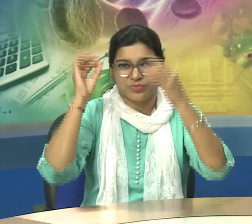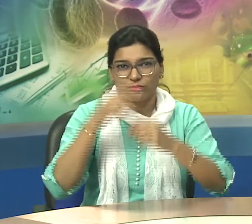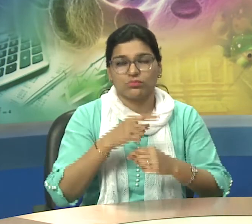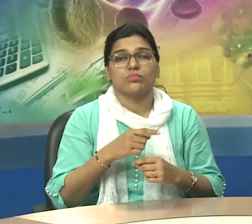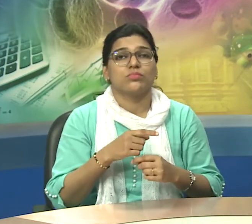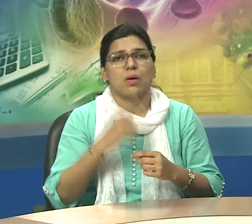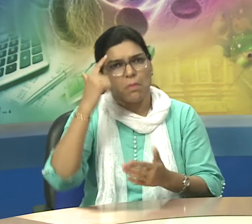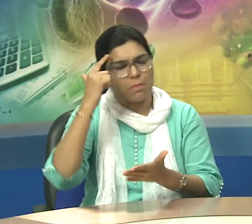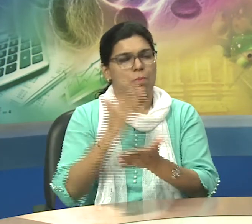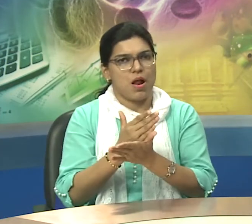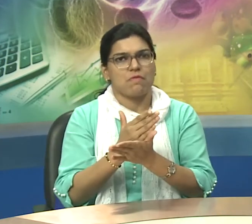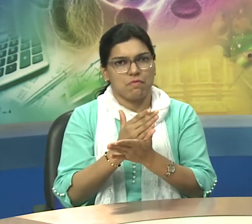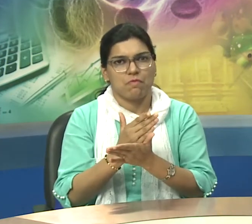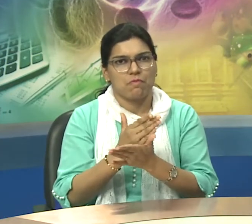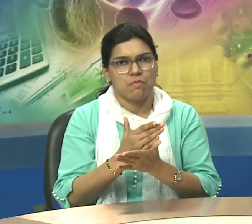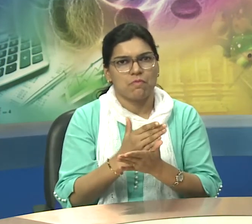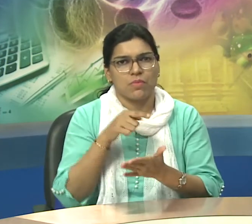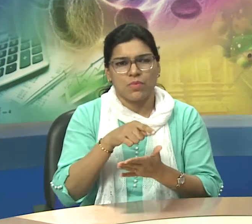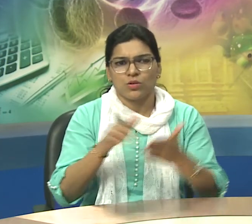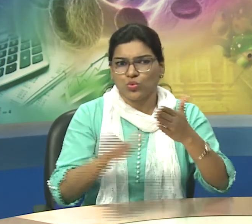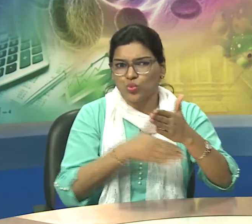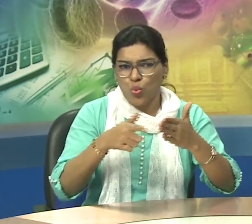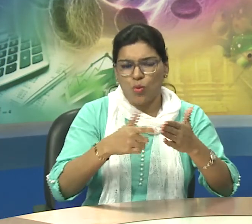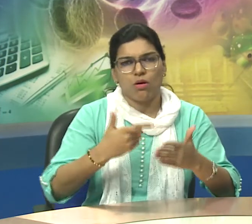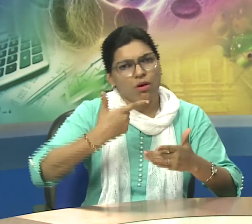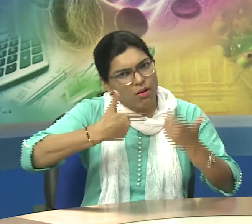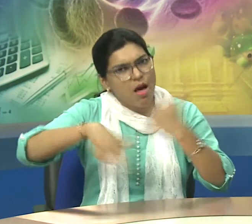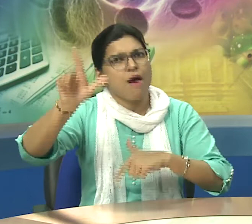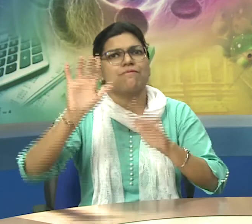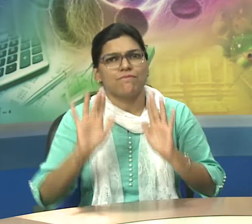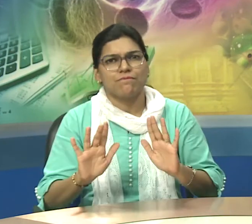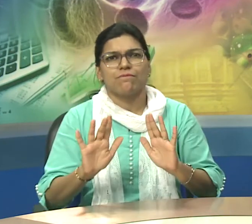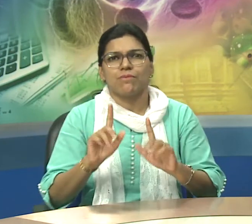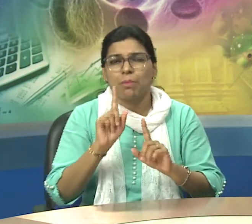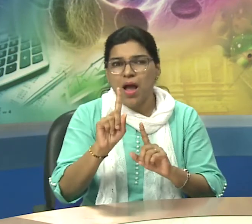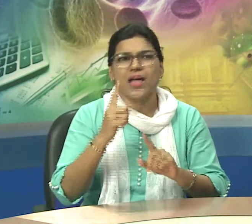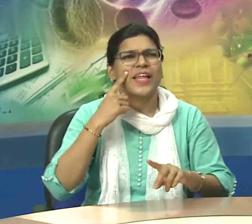Ustad Bismillah Khan always believed that music would